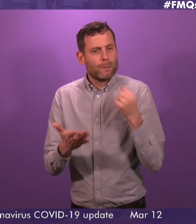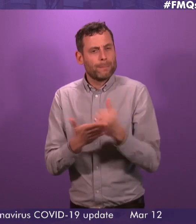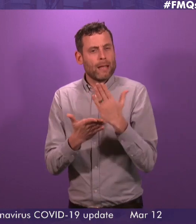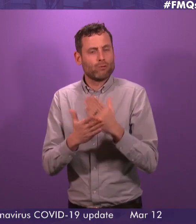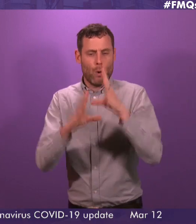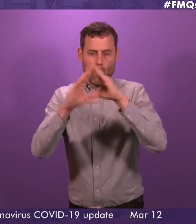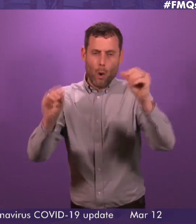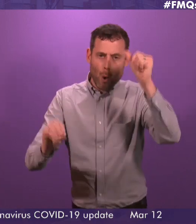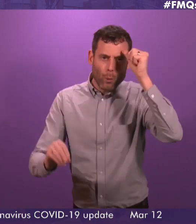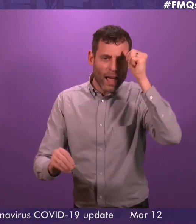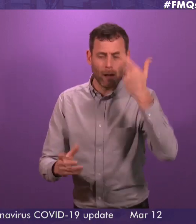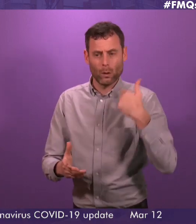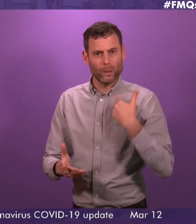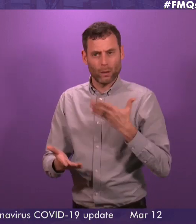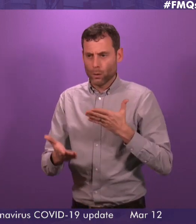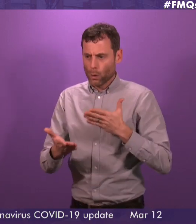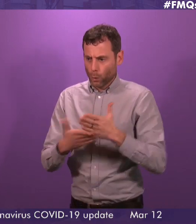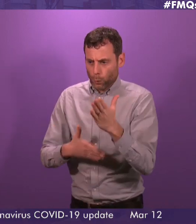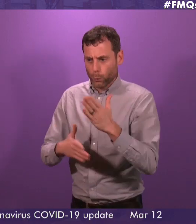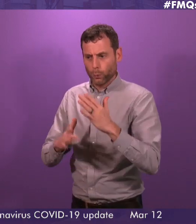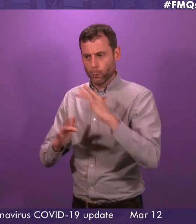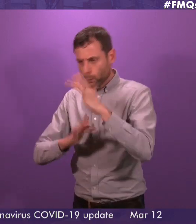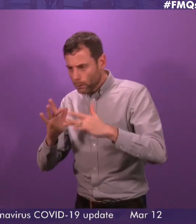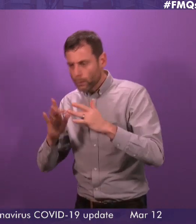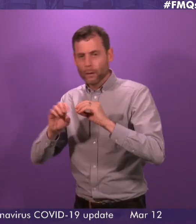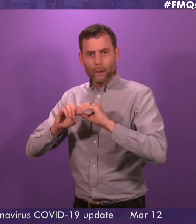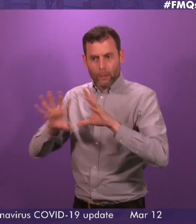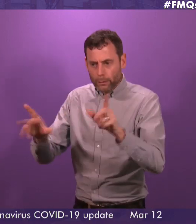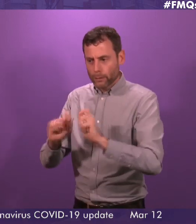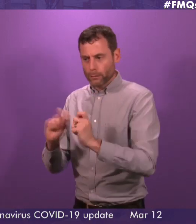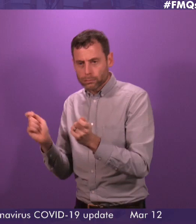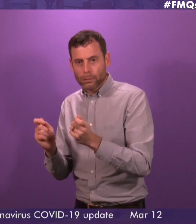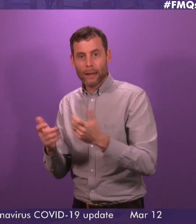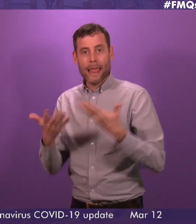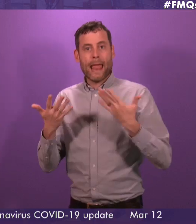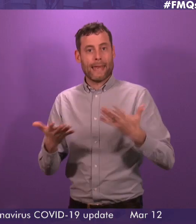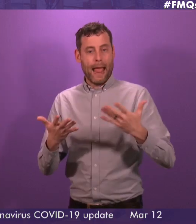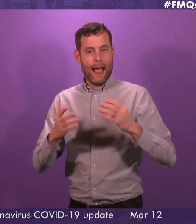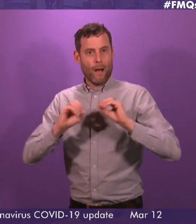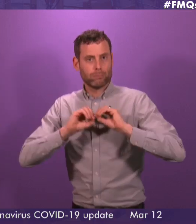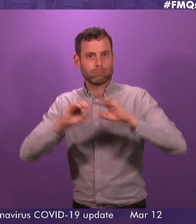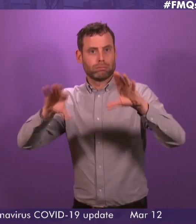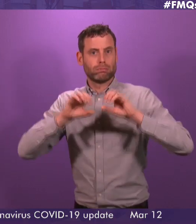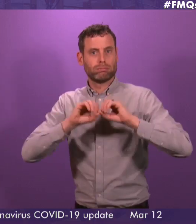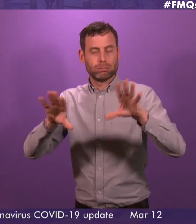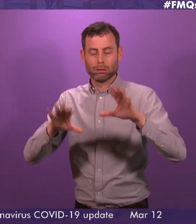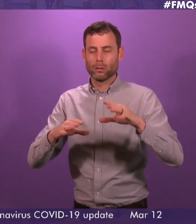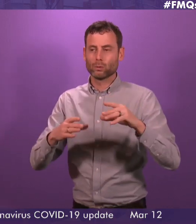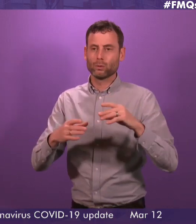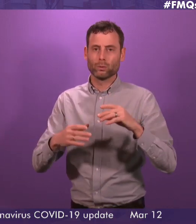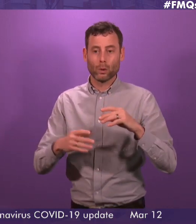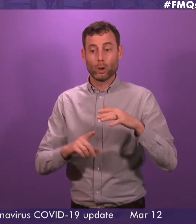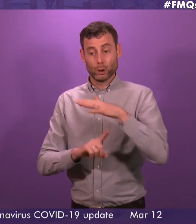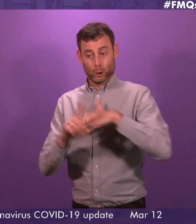traditional broadcast and print media. There is an advertising campaign using both of those outlets and